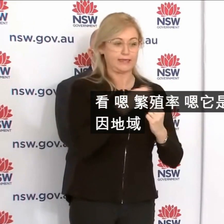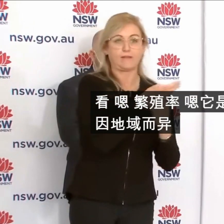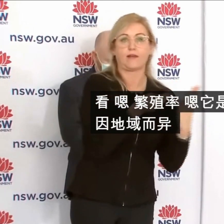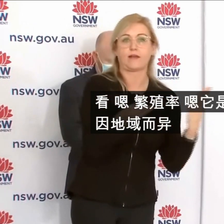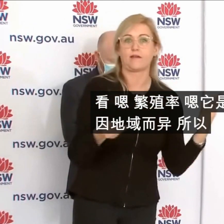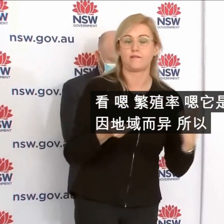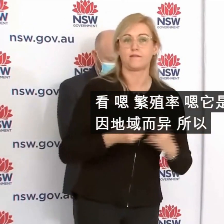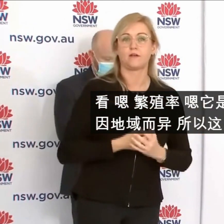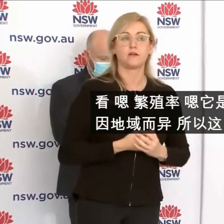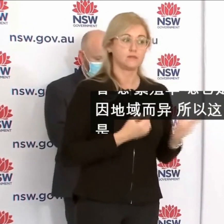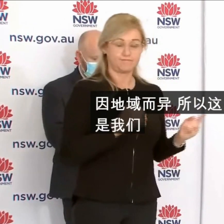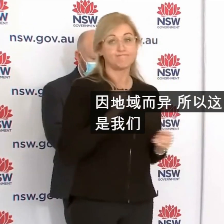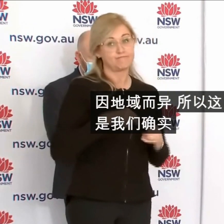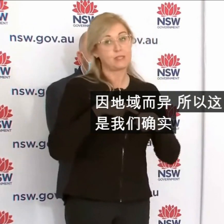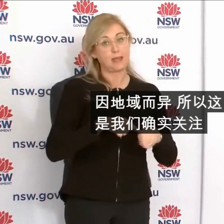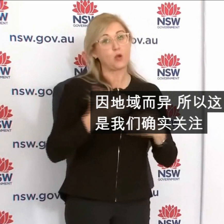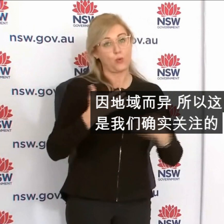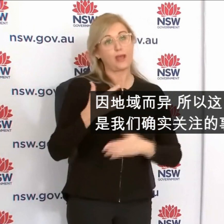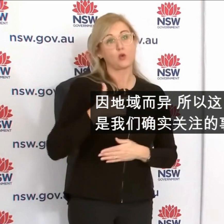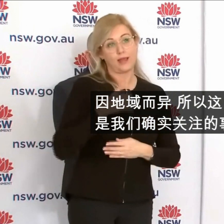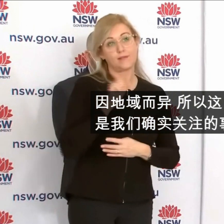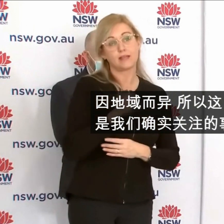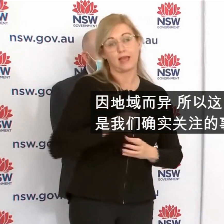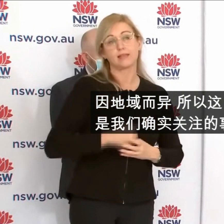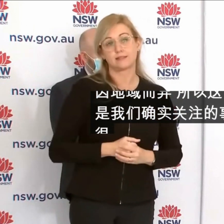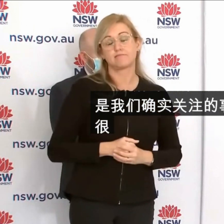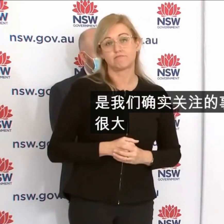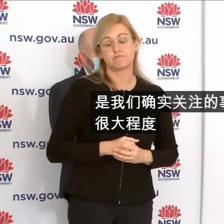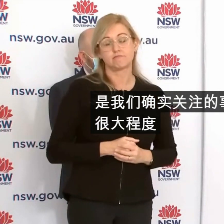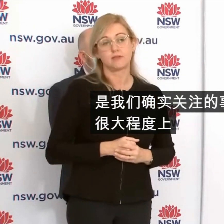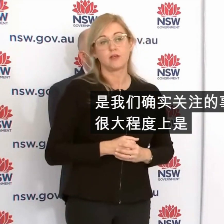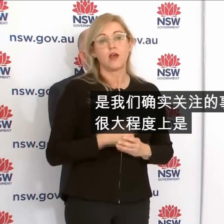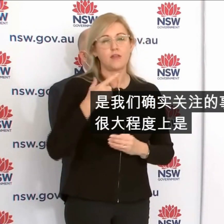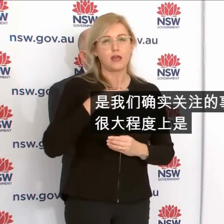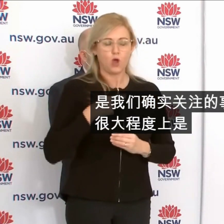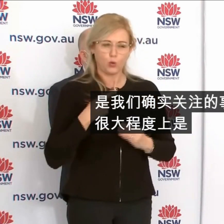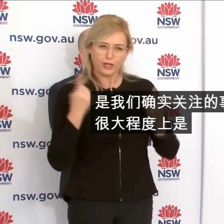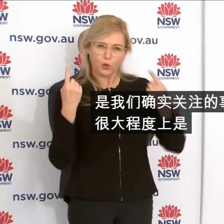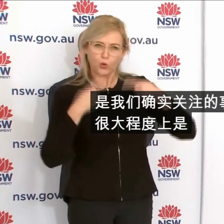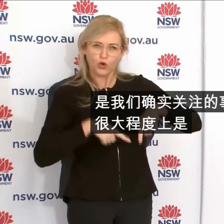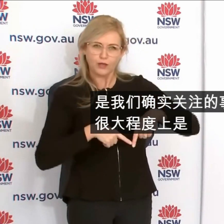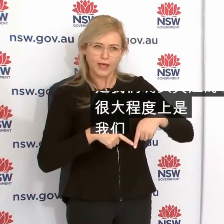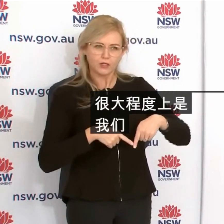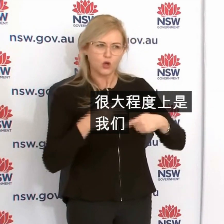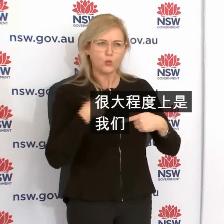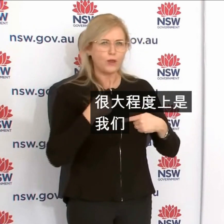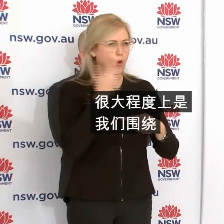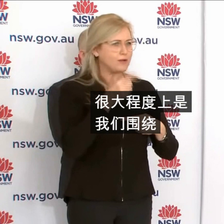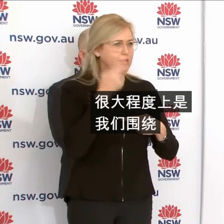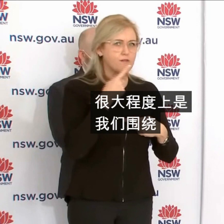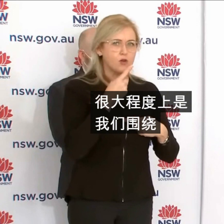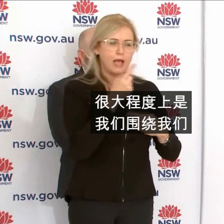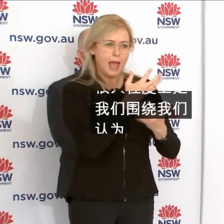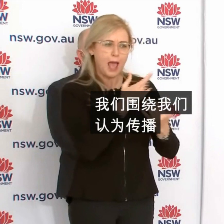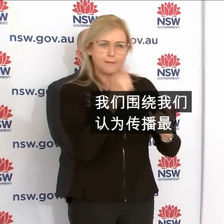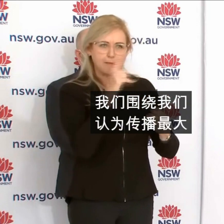vary geographically, and so that's something that we do look at and is very much a driver about decisions that we